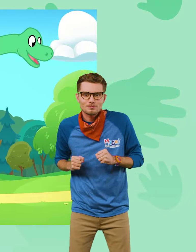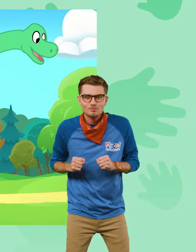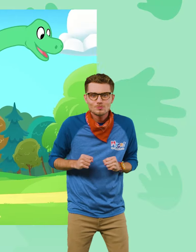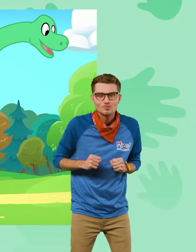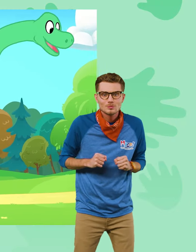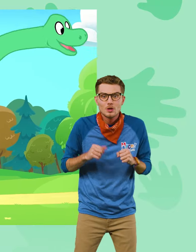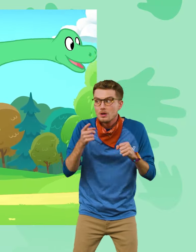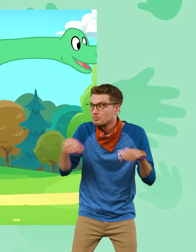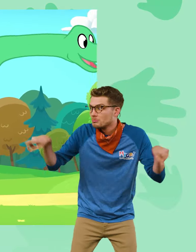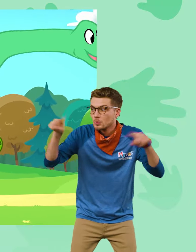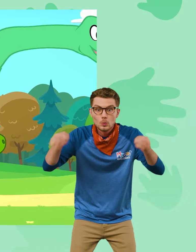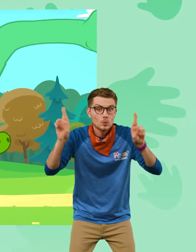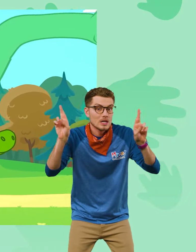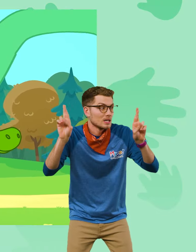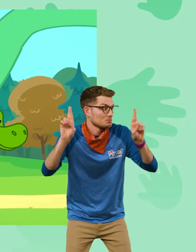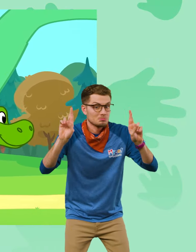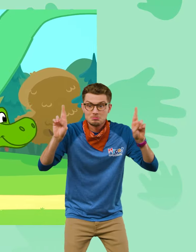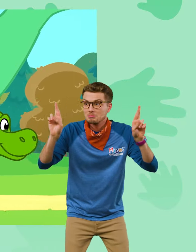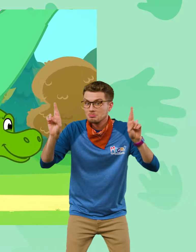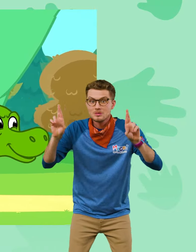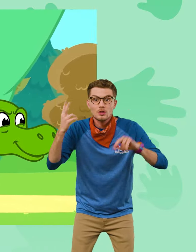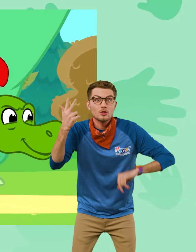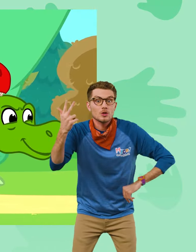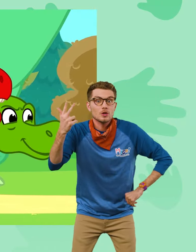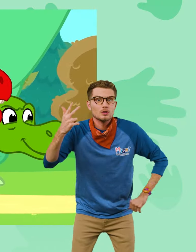Is everybody ready?